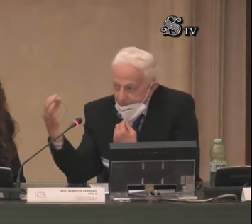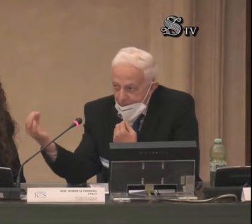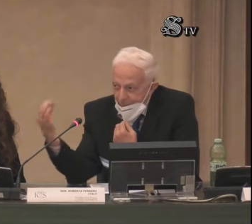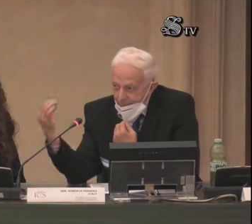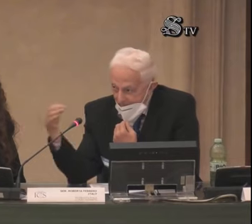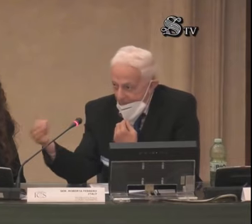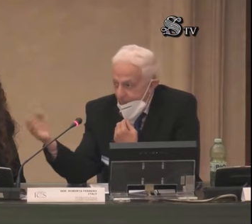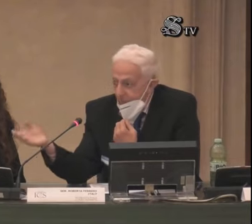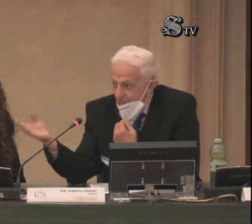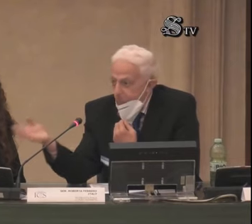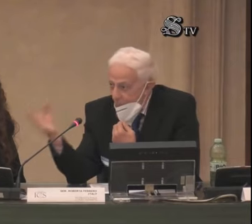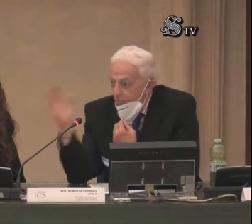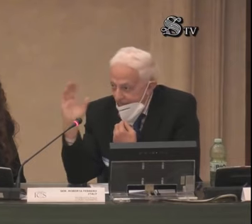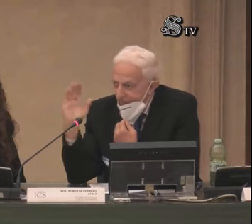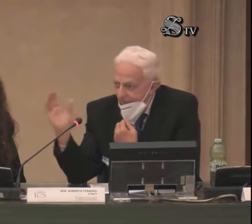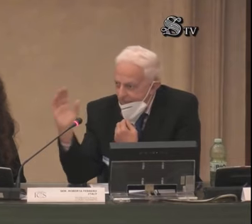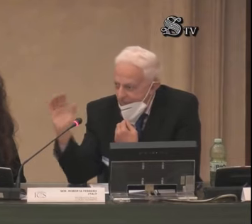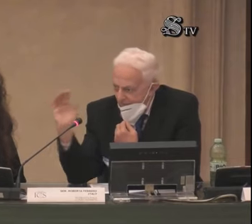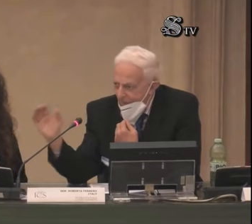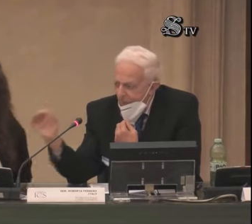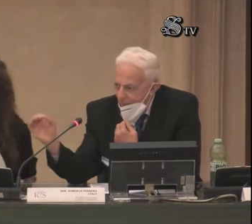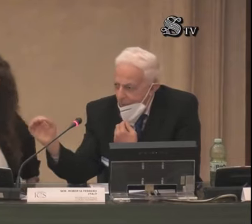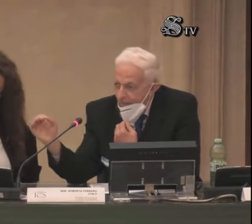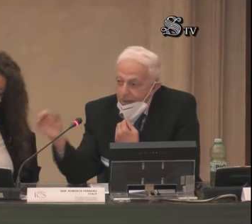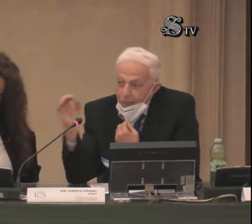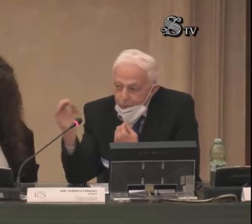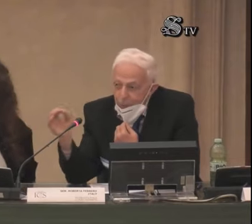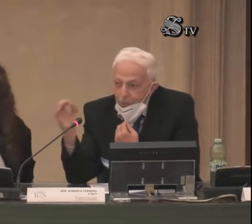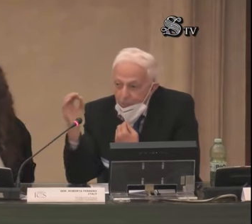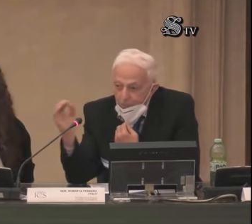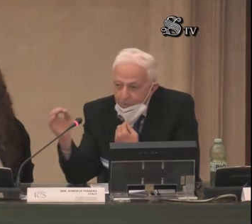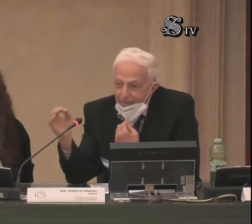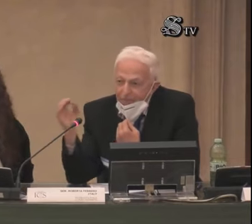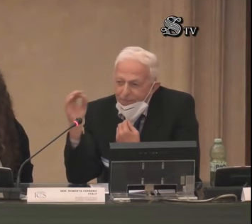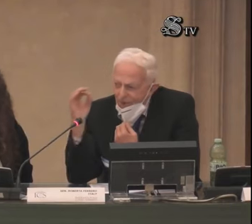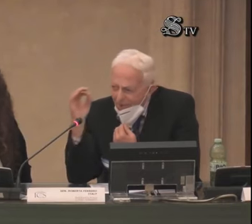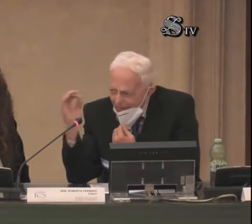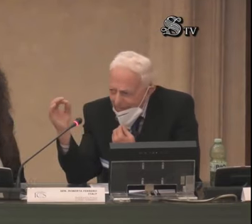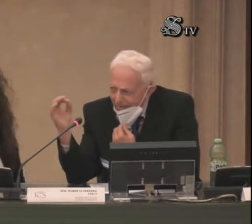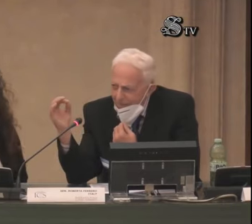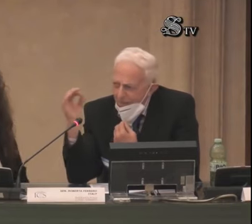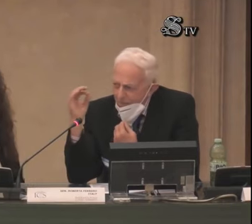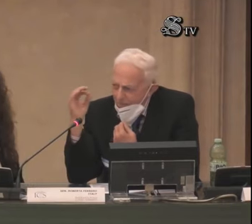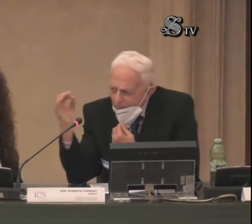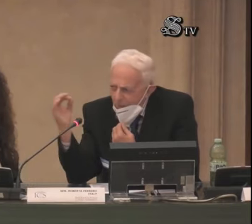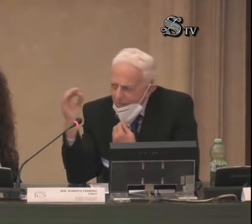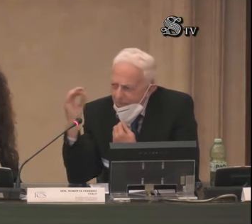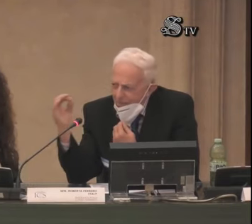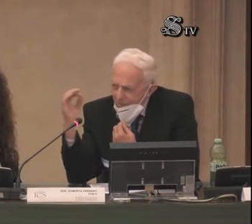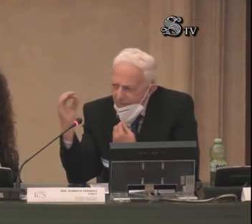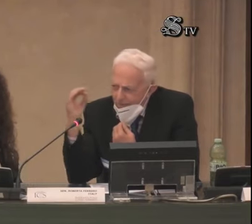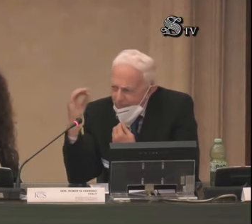that is a protease for human, is typical of human, control more than 500